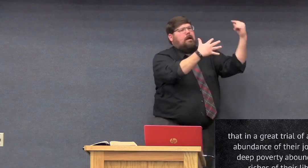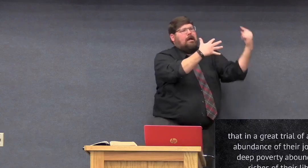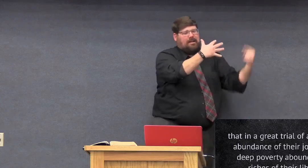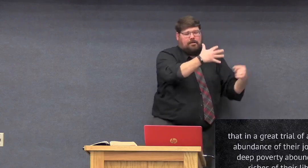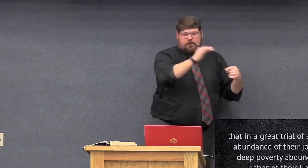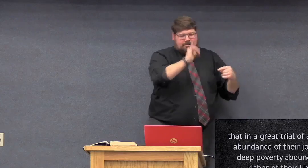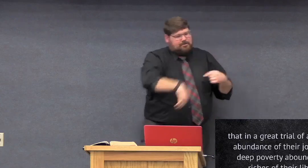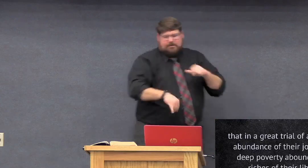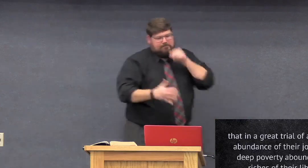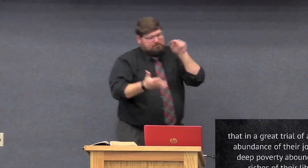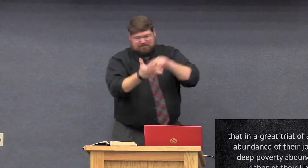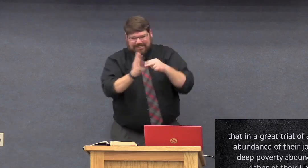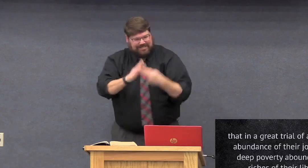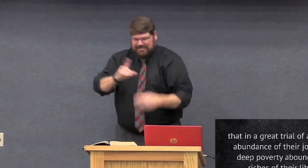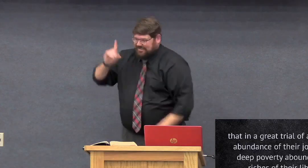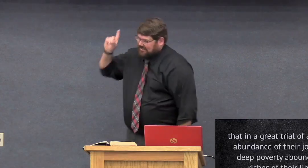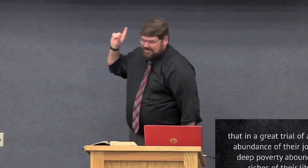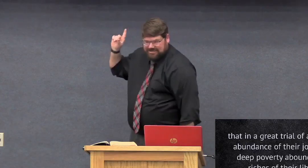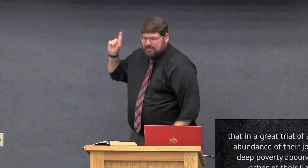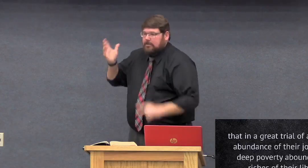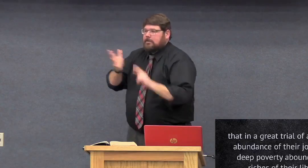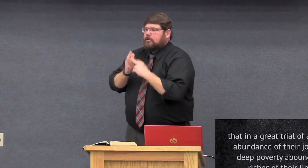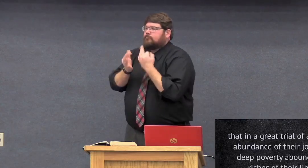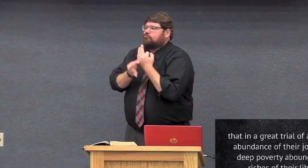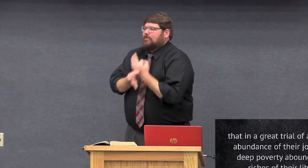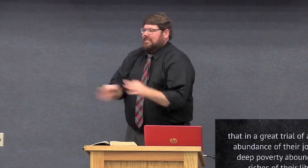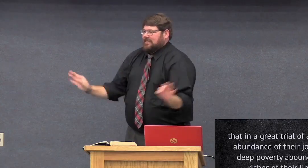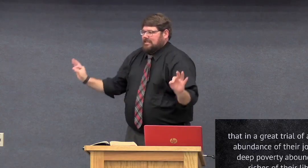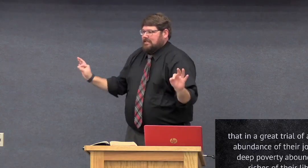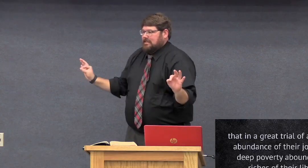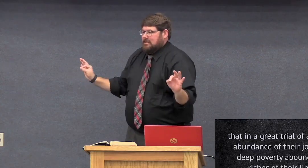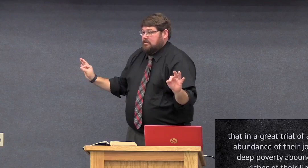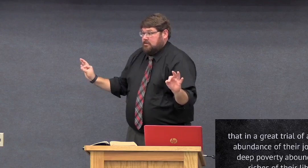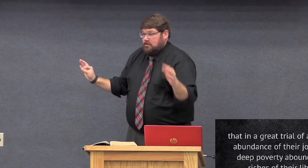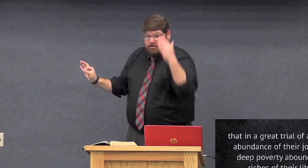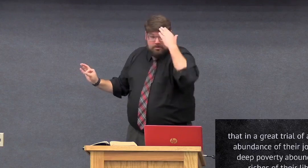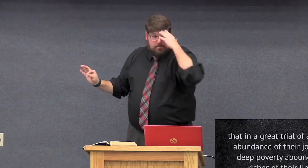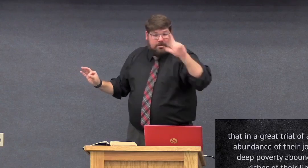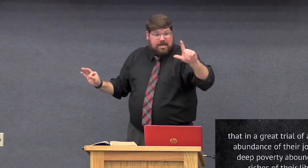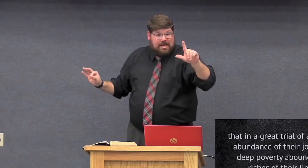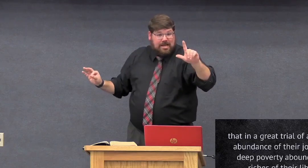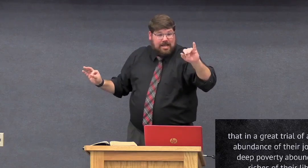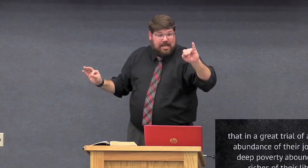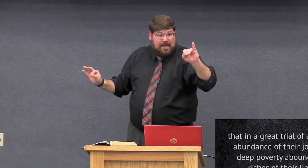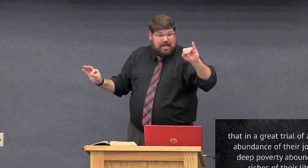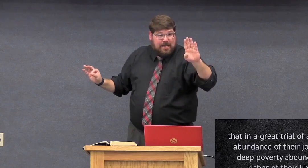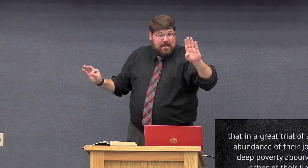LGBTQ issues. But that is not what that word means here. It means freely, like liberty.